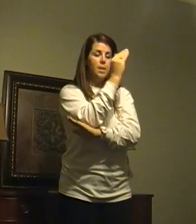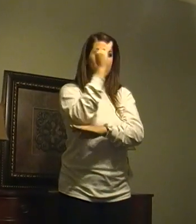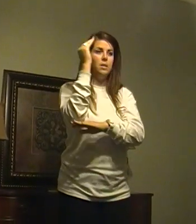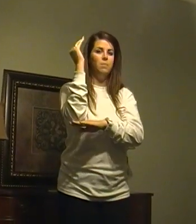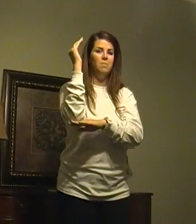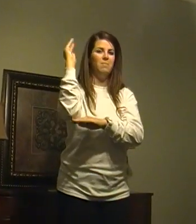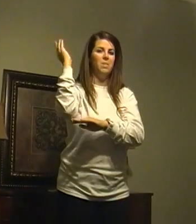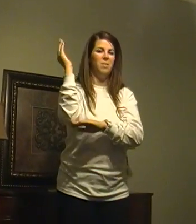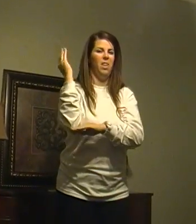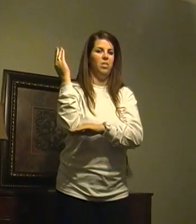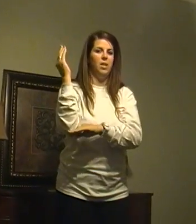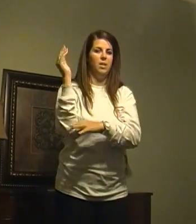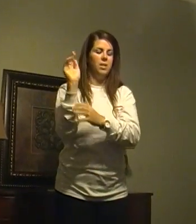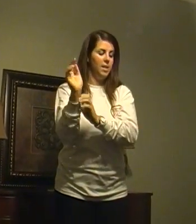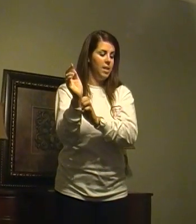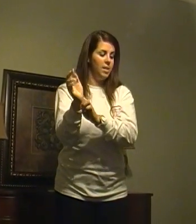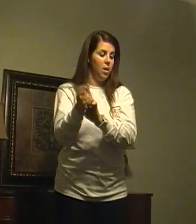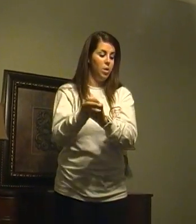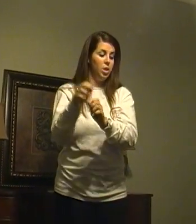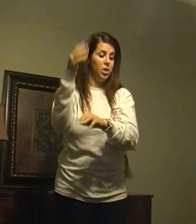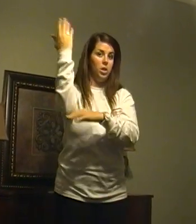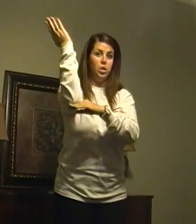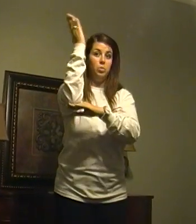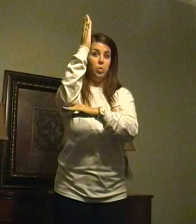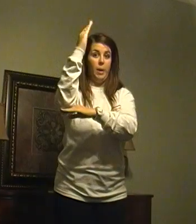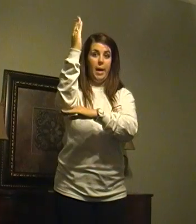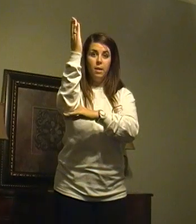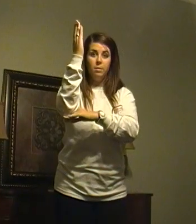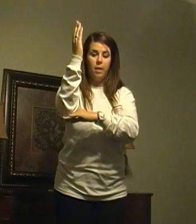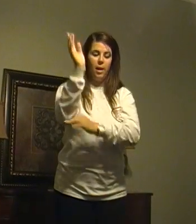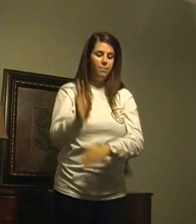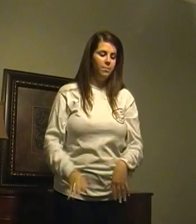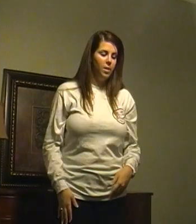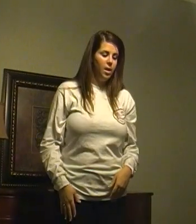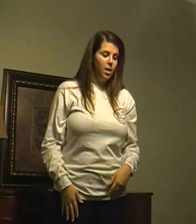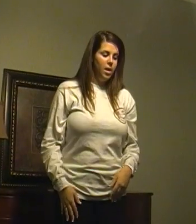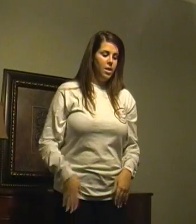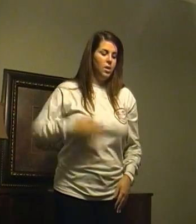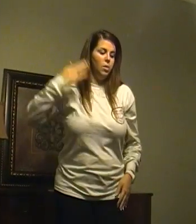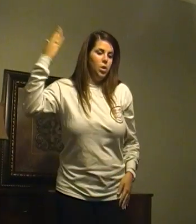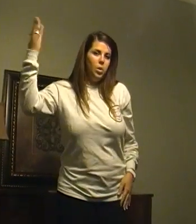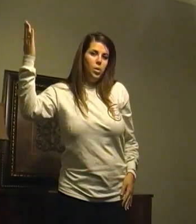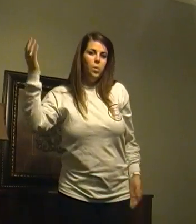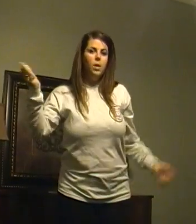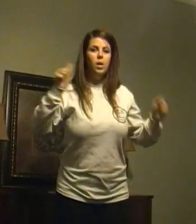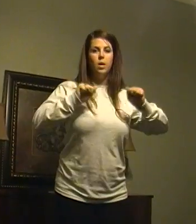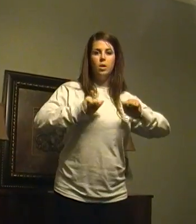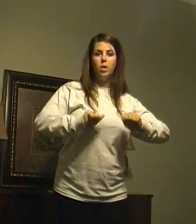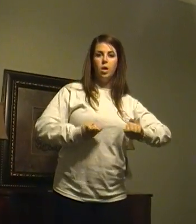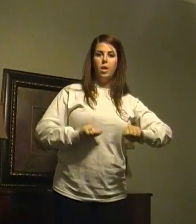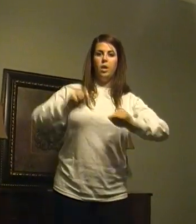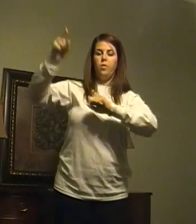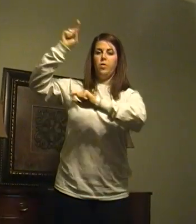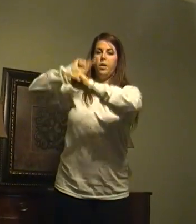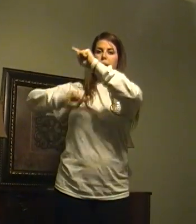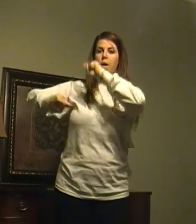trees. That looks kind of silly, so we're just going to do tree, okay? So you could have